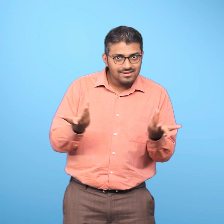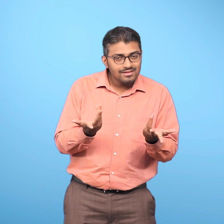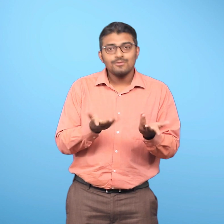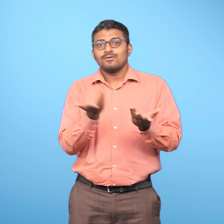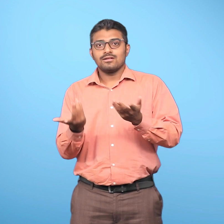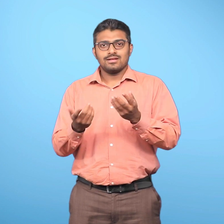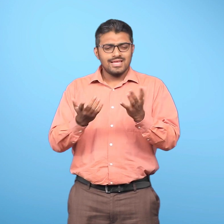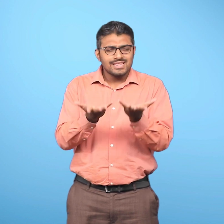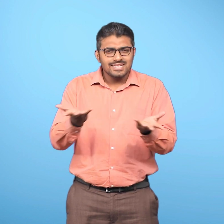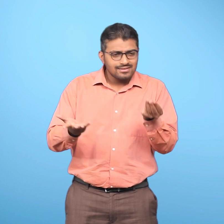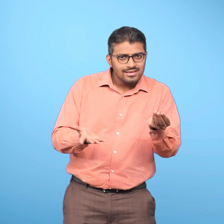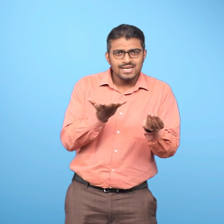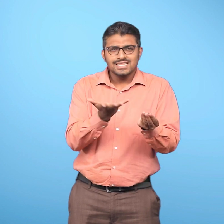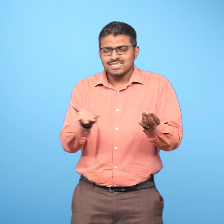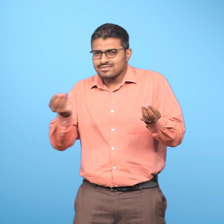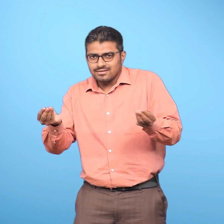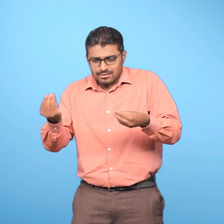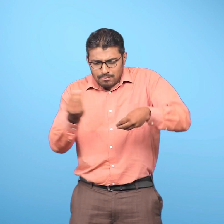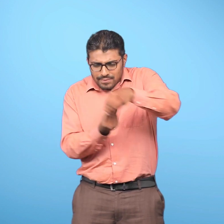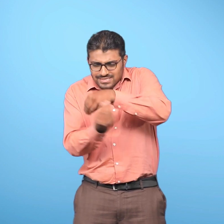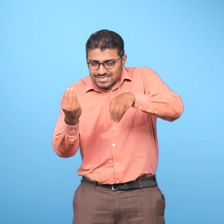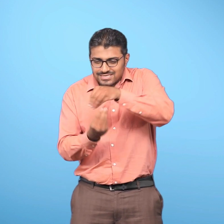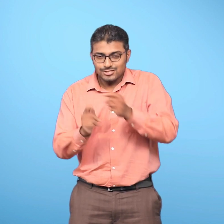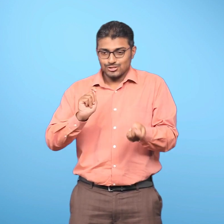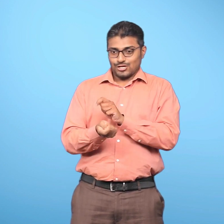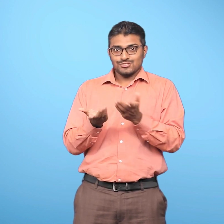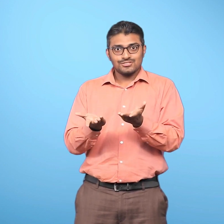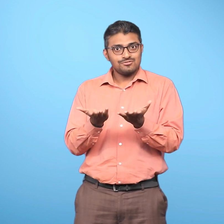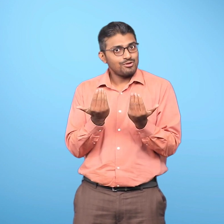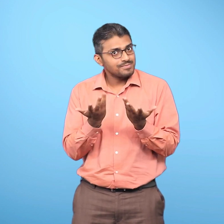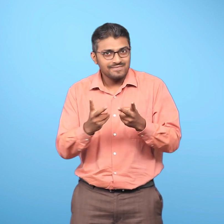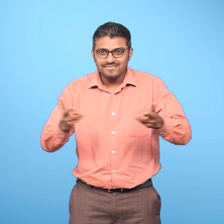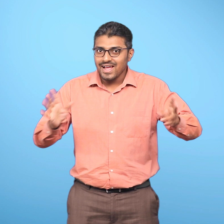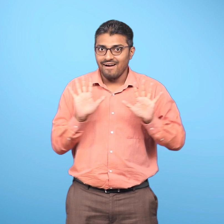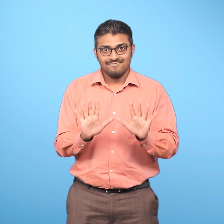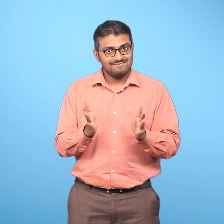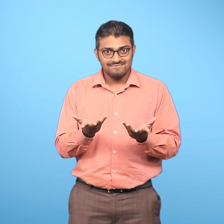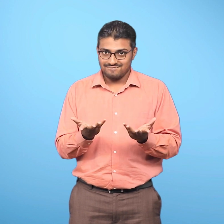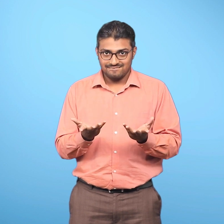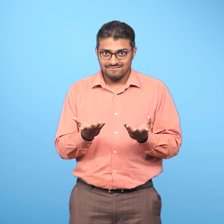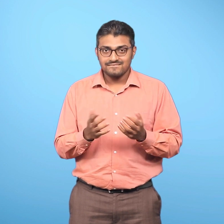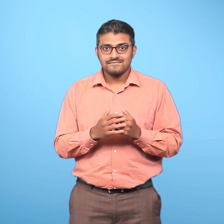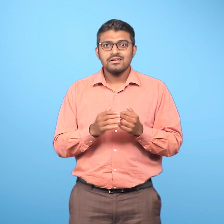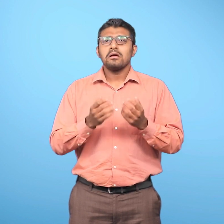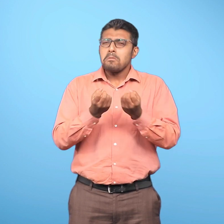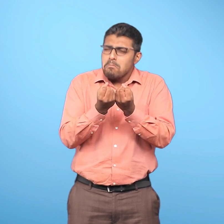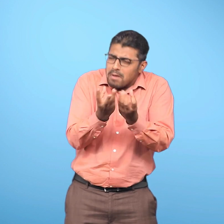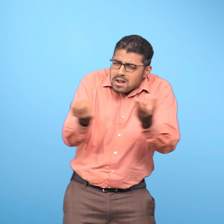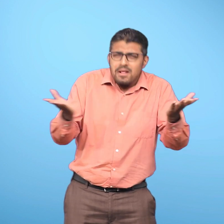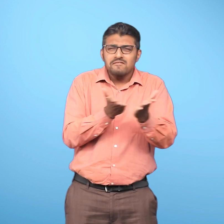by mixing it with some other substance. We also find that some changes can be reversed, while some